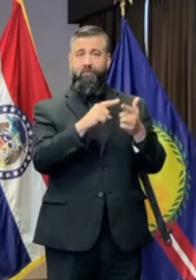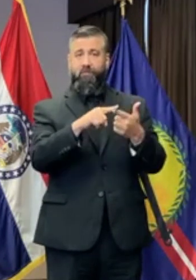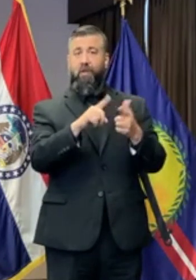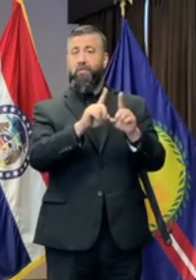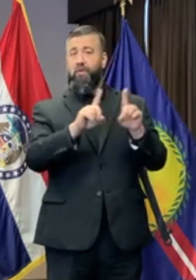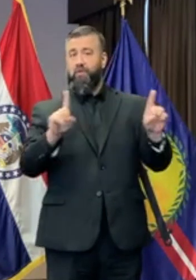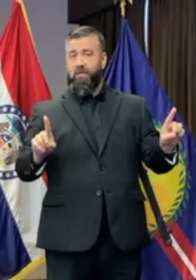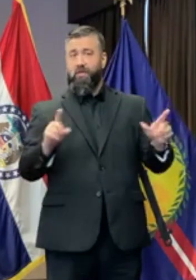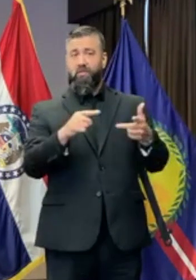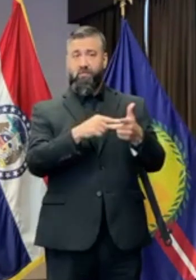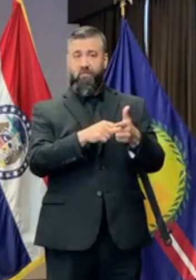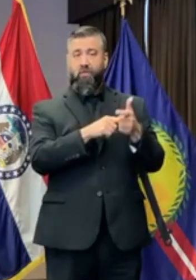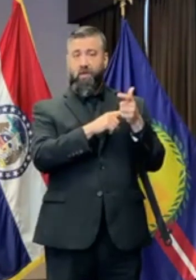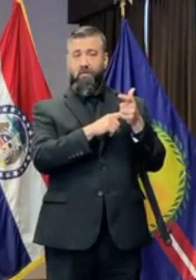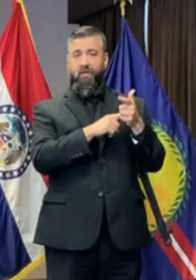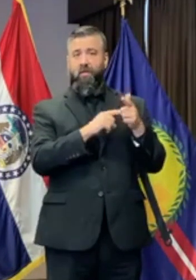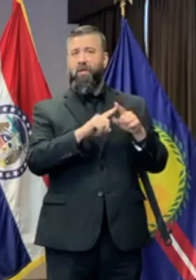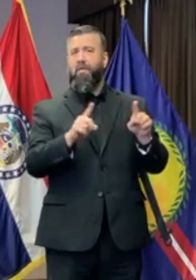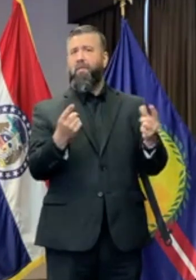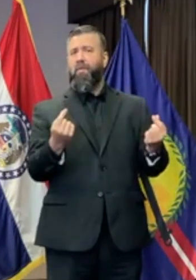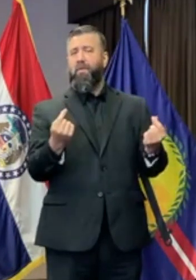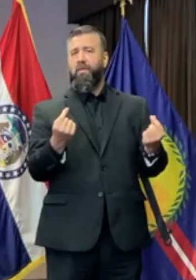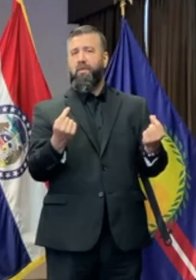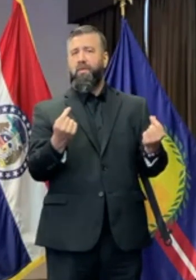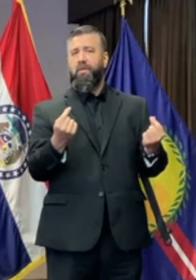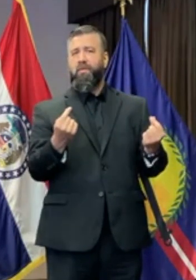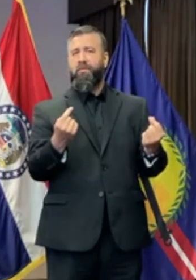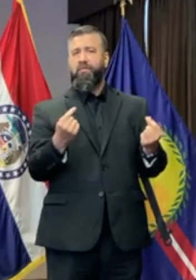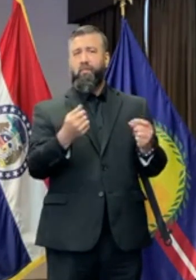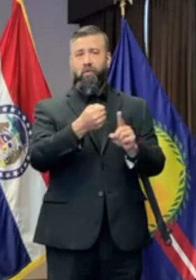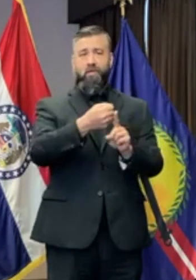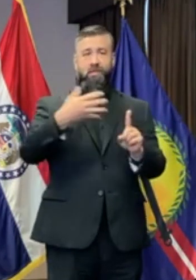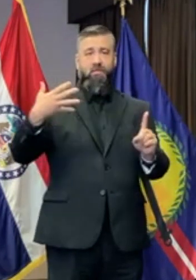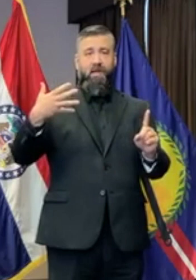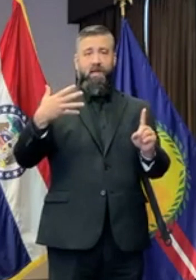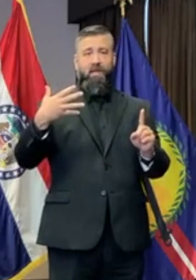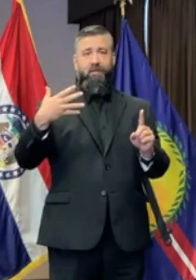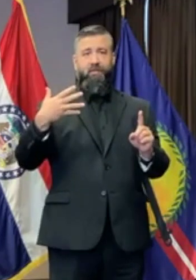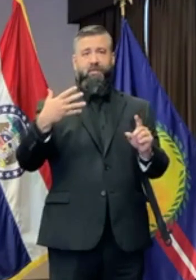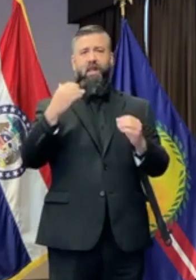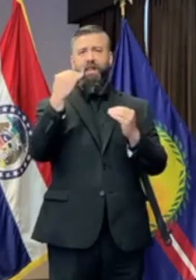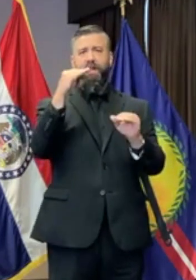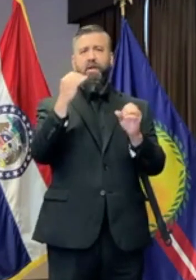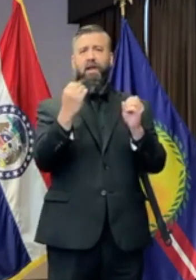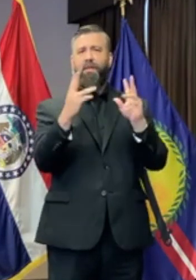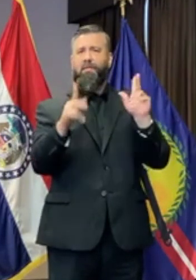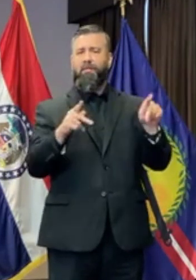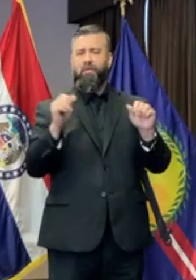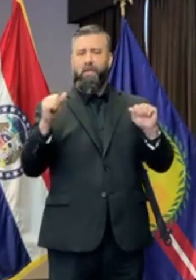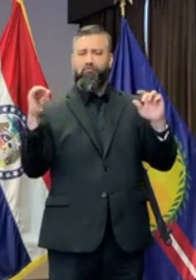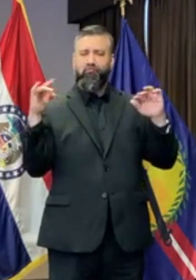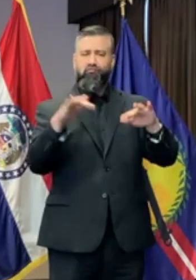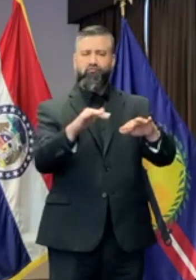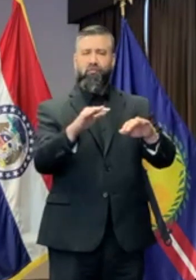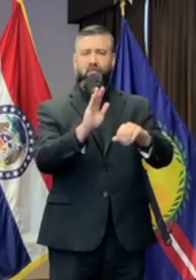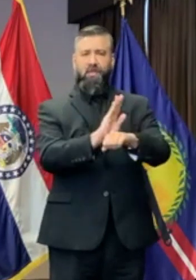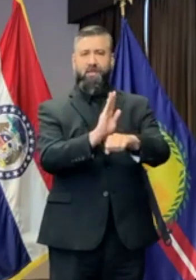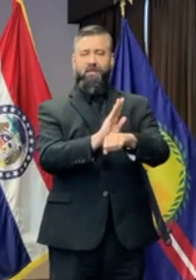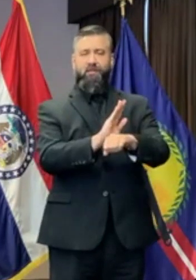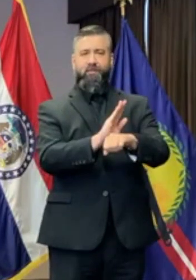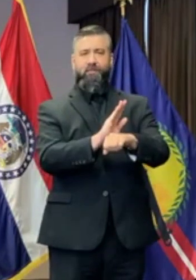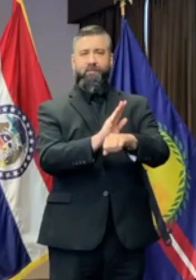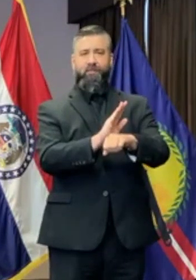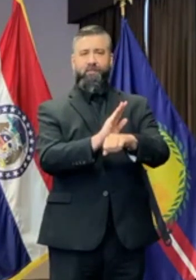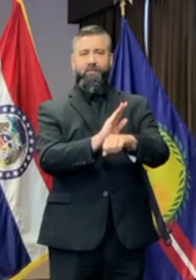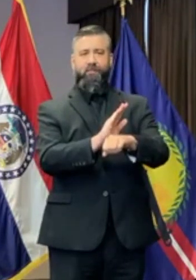social distancing requirements, but what we're doing is expanding capacity restrictions in our businesses